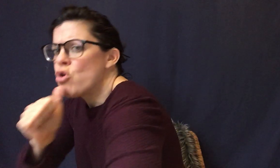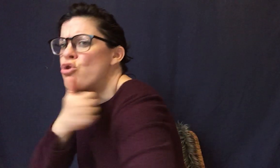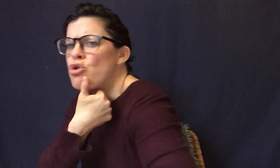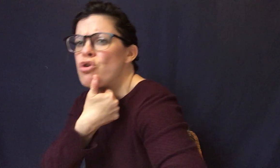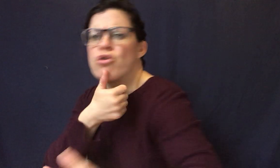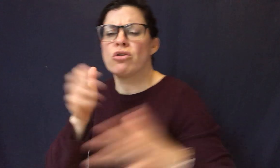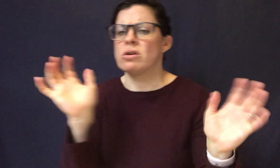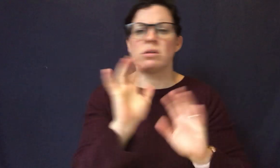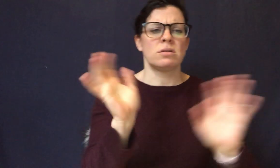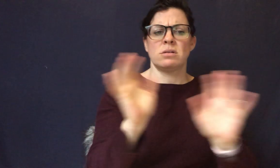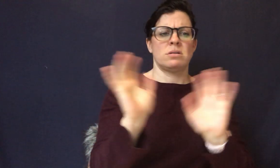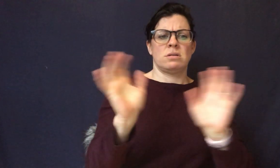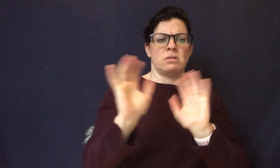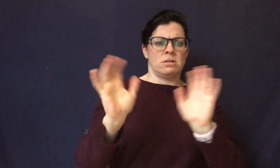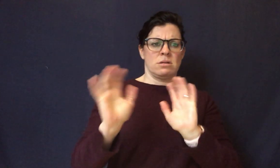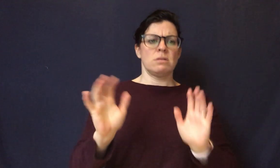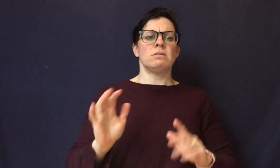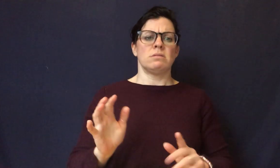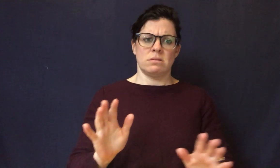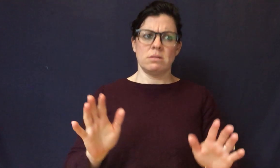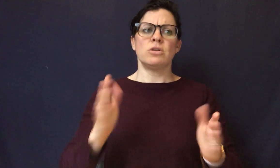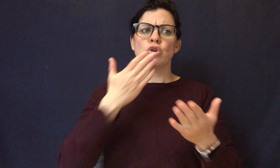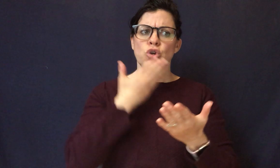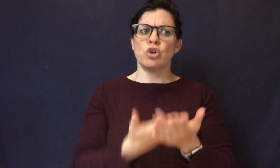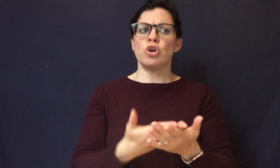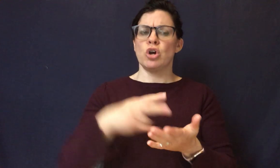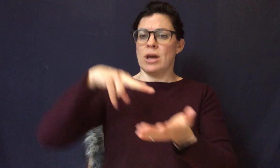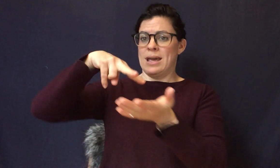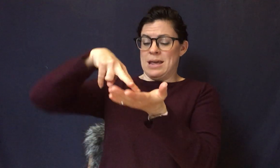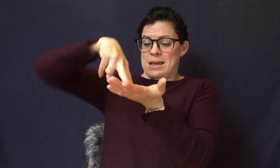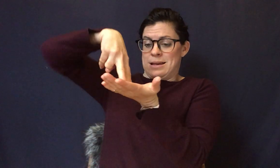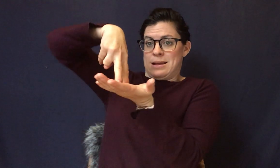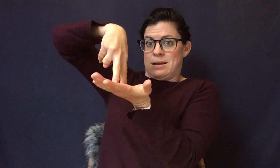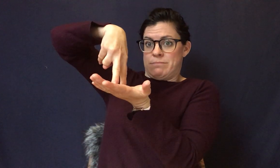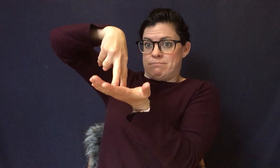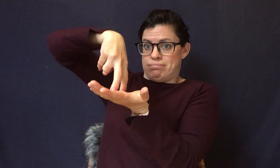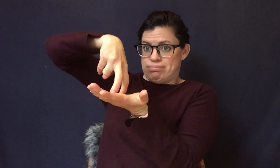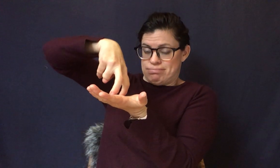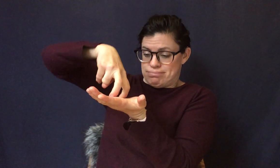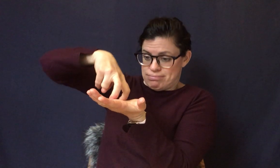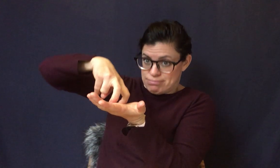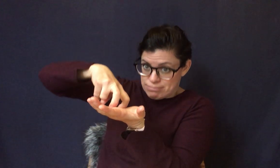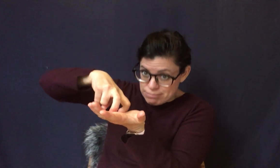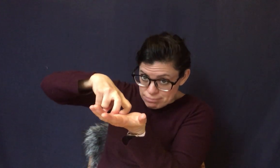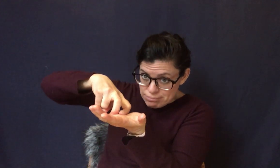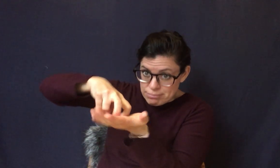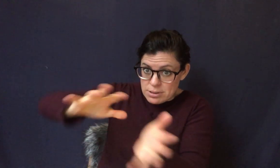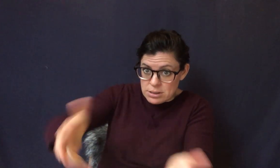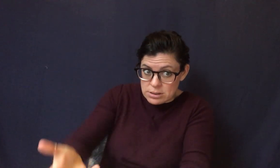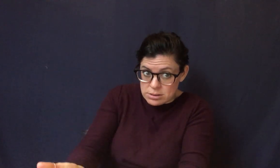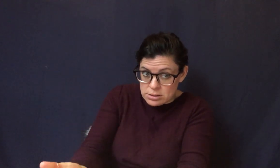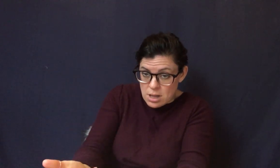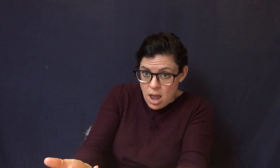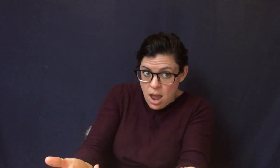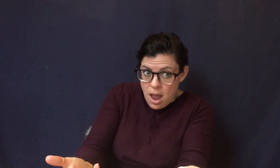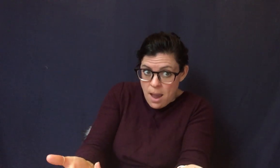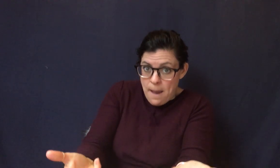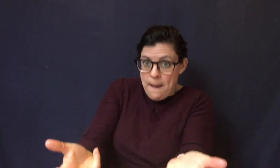good grip. Lift with your legs. Keep your back straight. Keep your head up. Keep the load close to your body because you don't